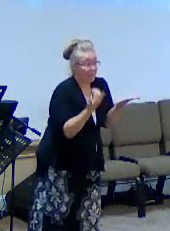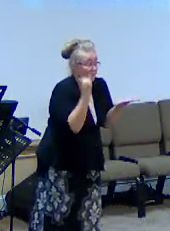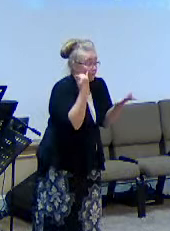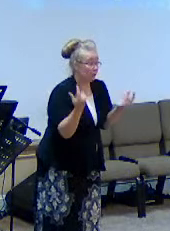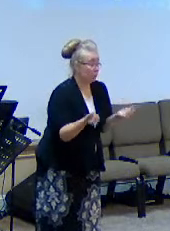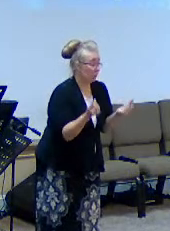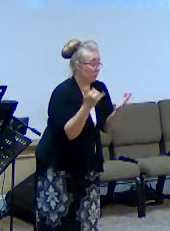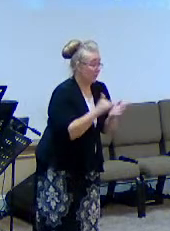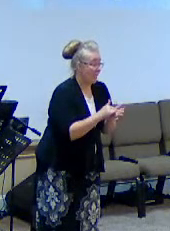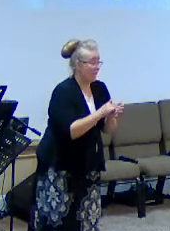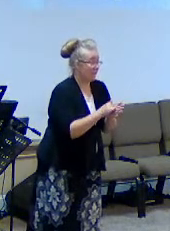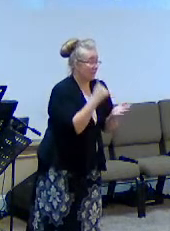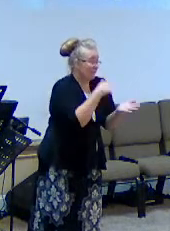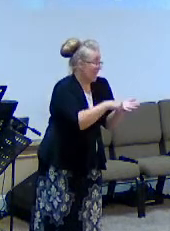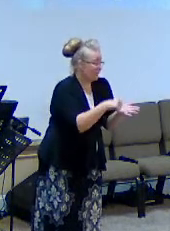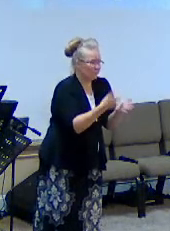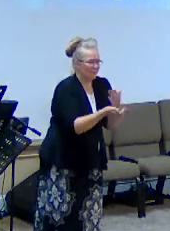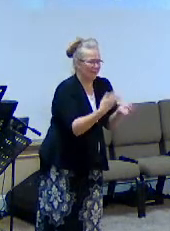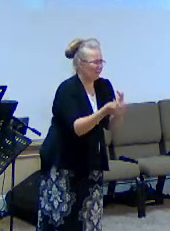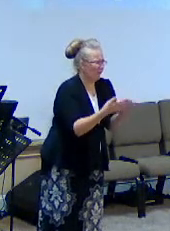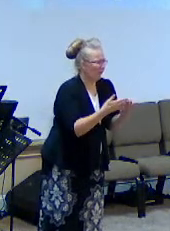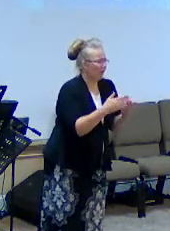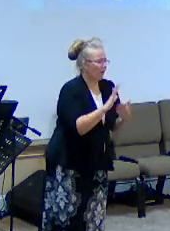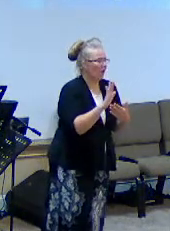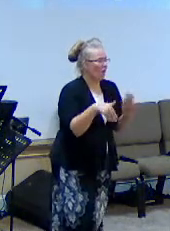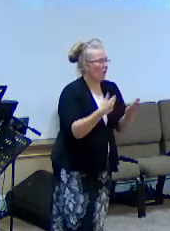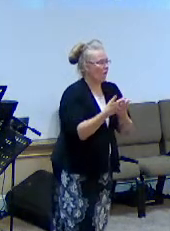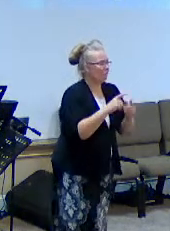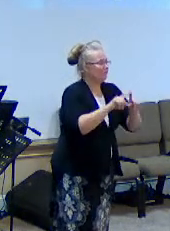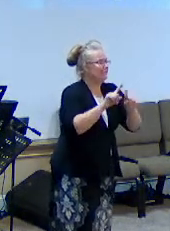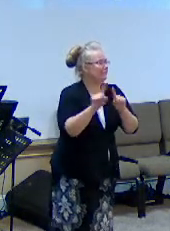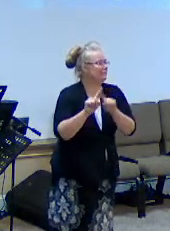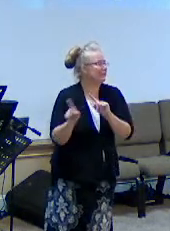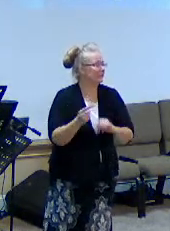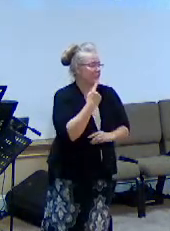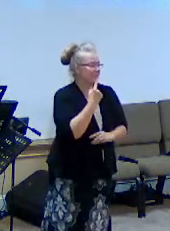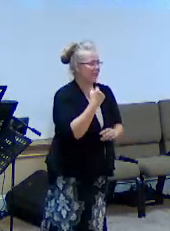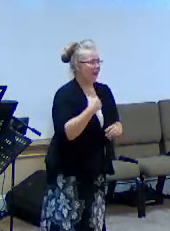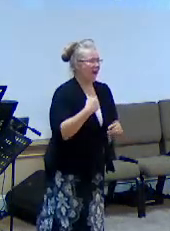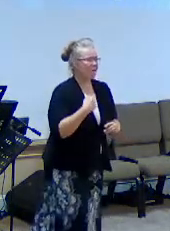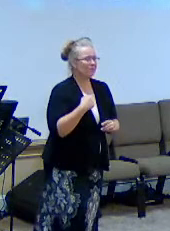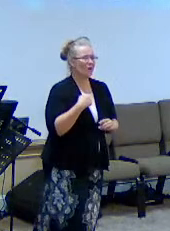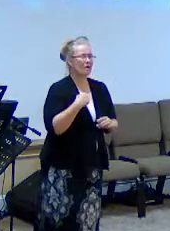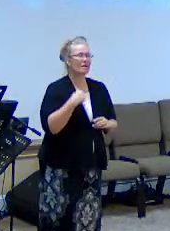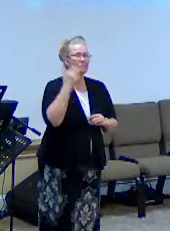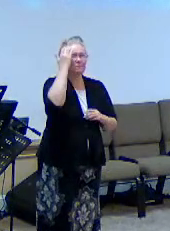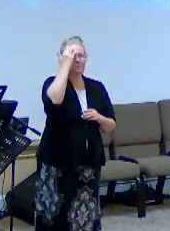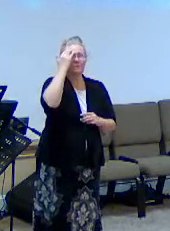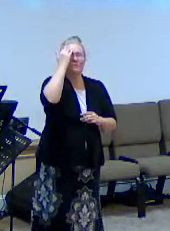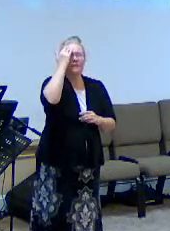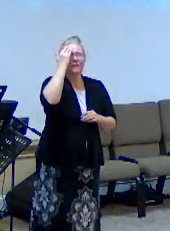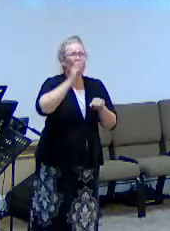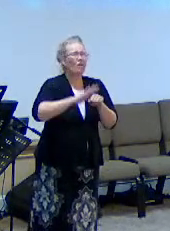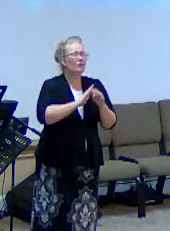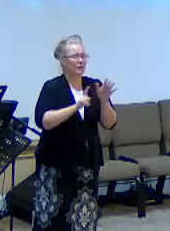days. Letters. Amen. Turn off, amen, all that stuff and say, I'm just going to meditate on the Lord.